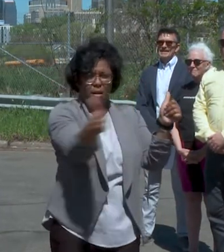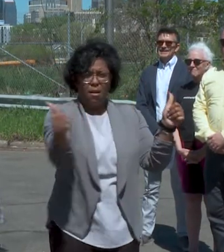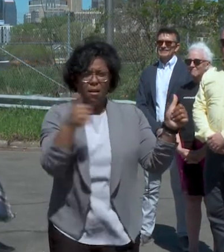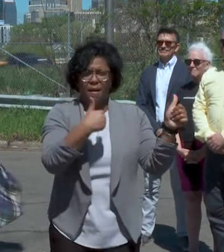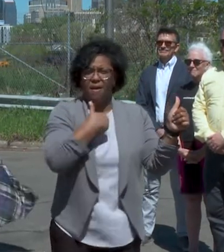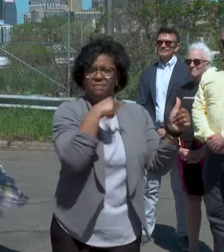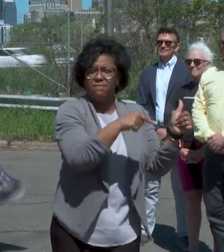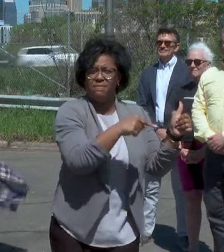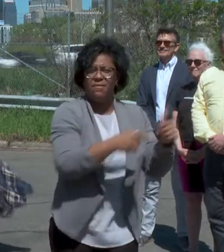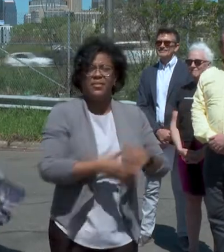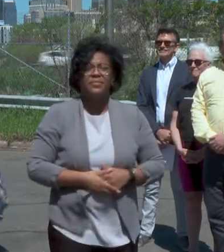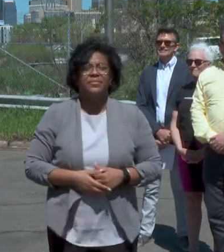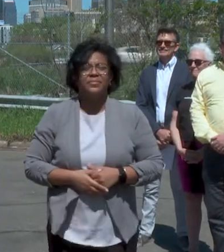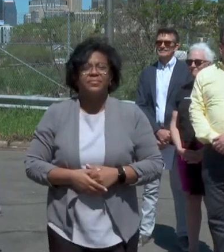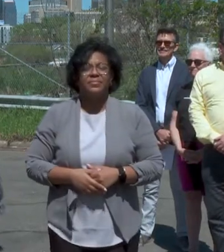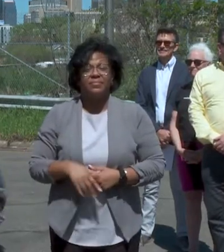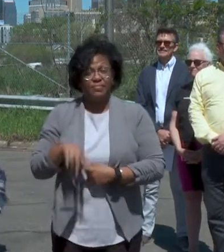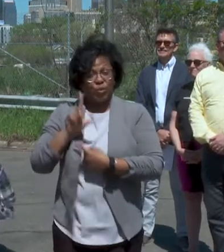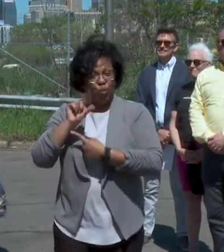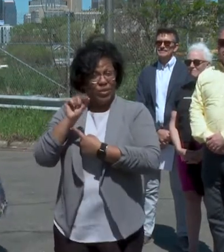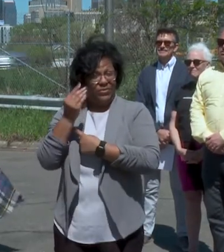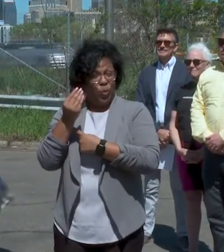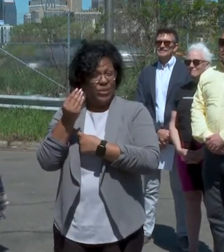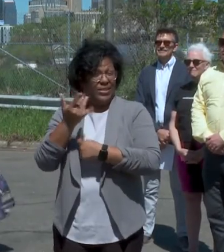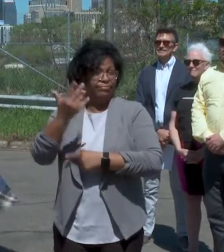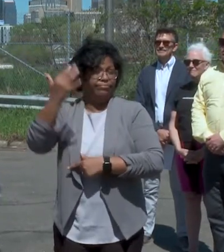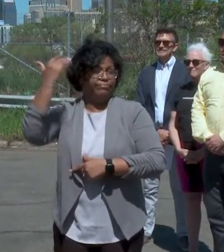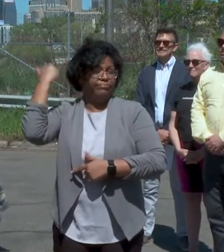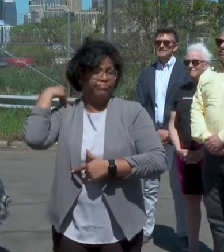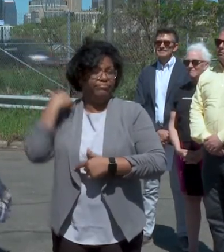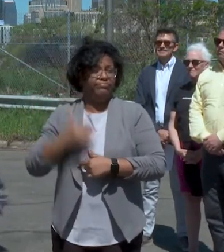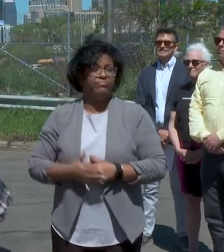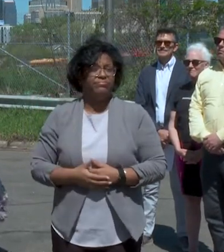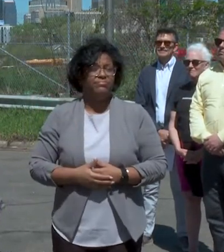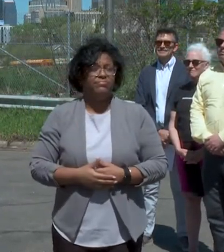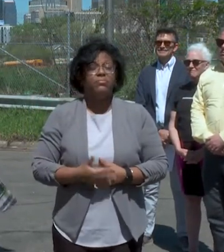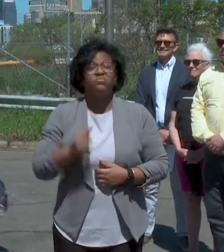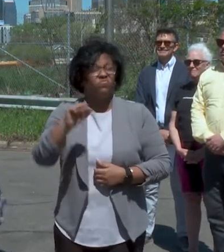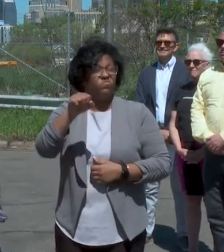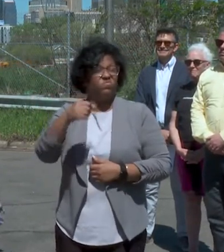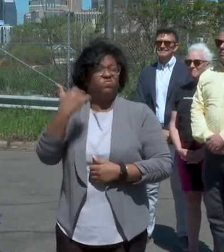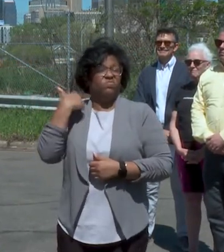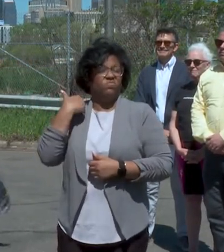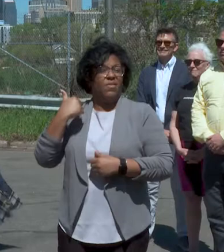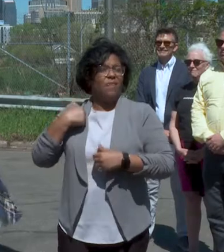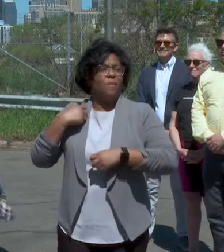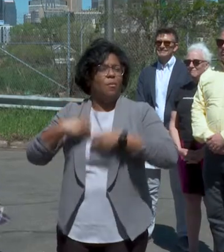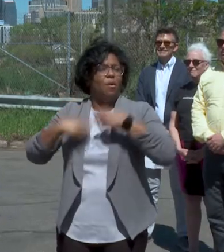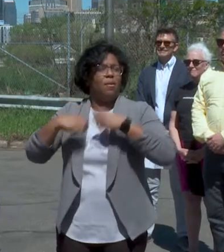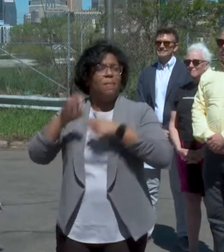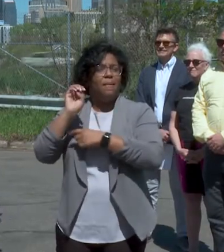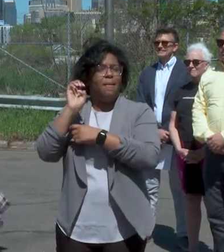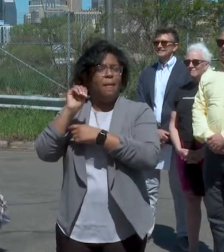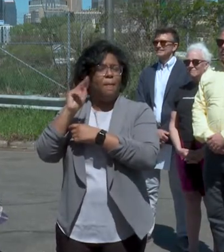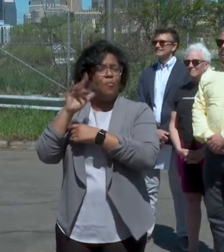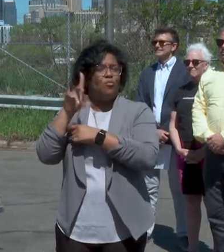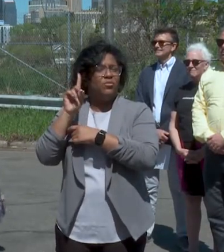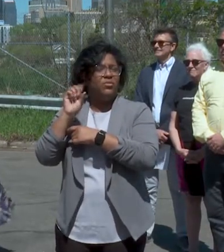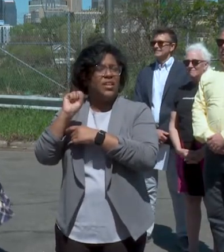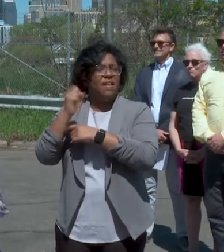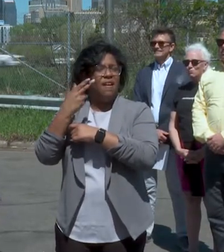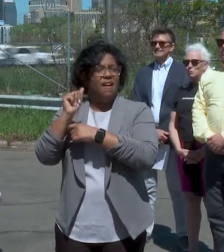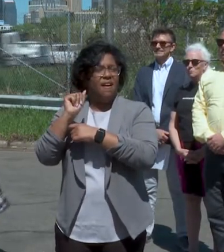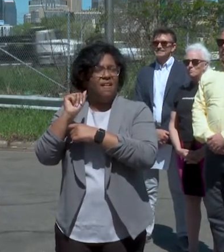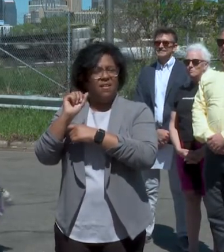in response to the emerald ash borer infestation, MPRB has been working to build a more diverse, resilient tree